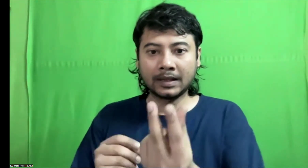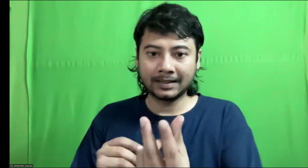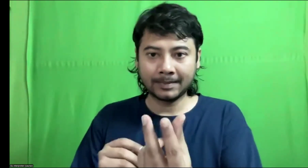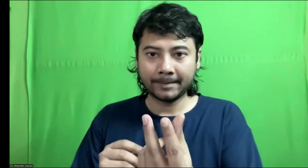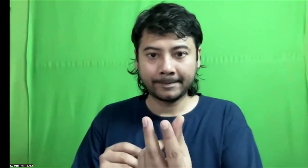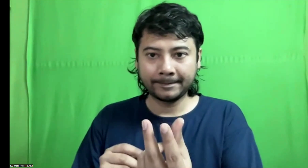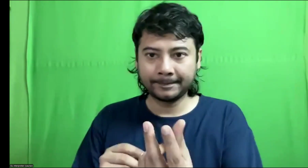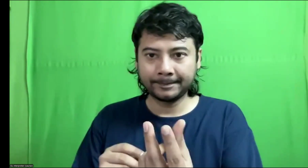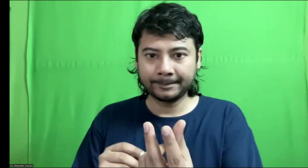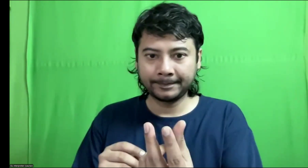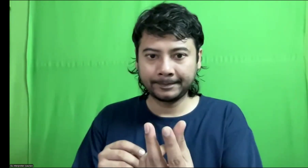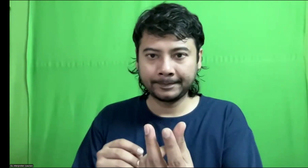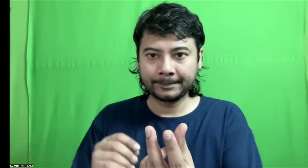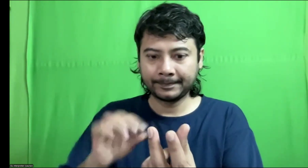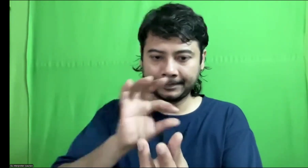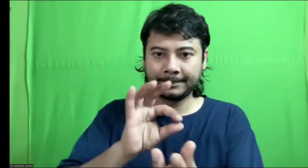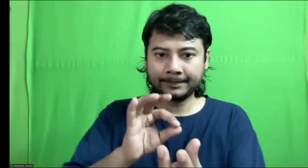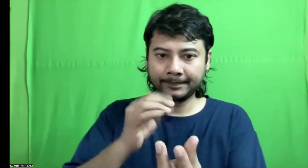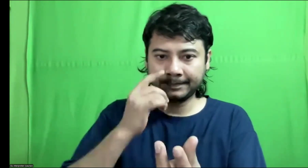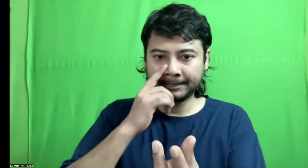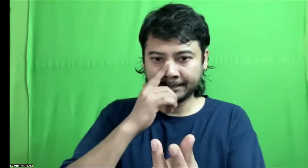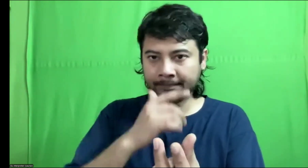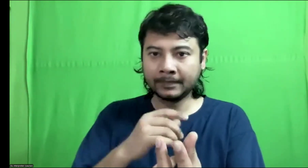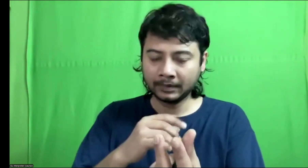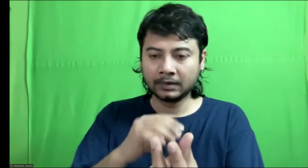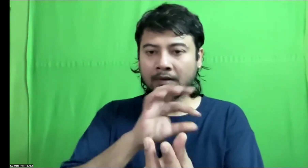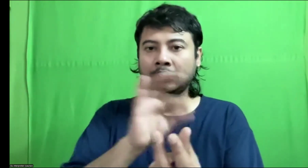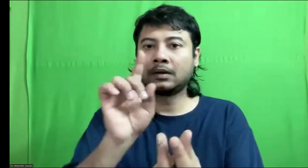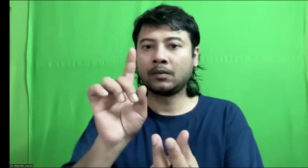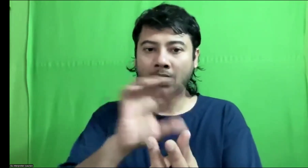And you know what is kapoor? Camphor?